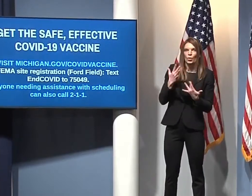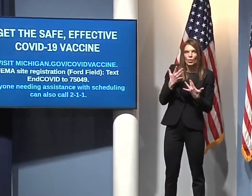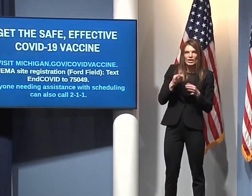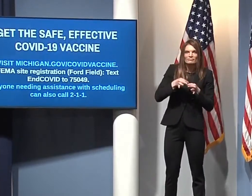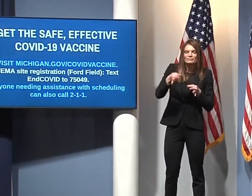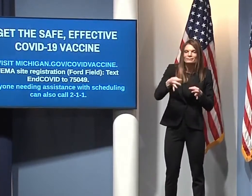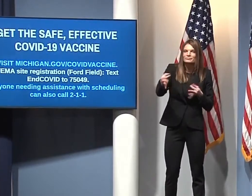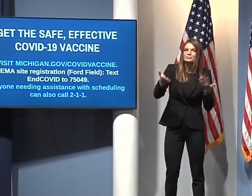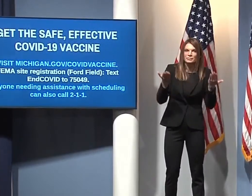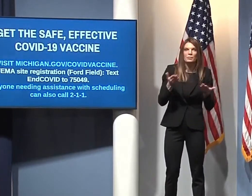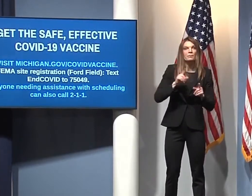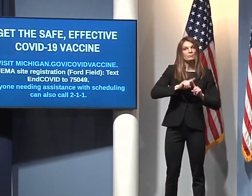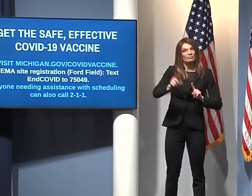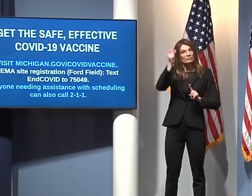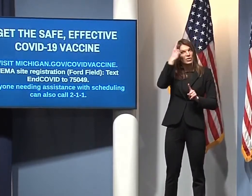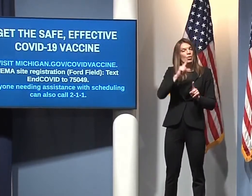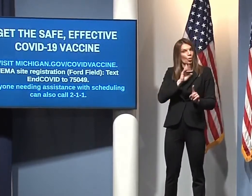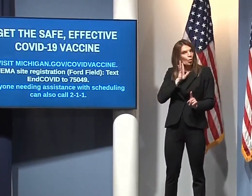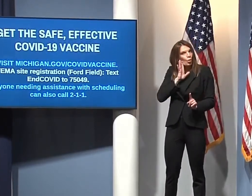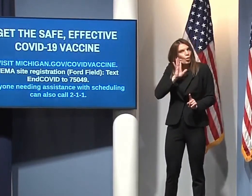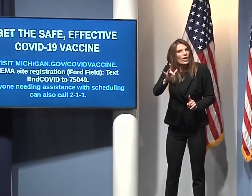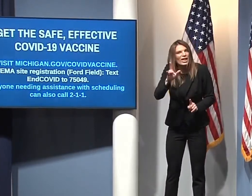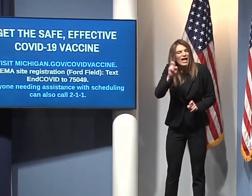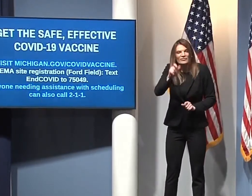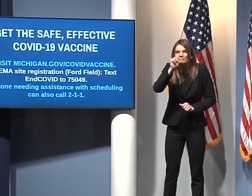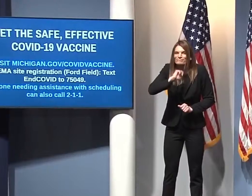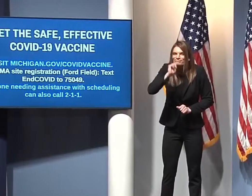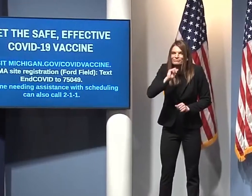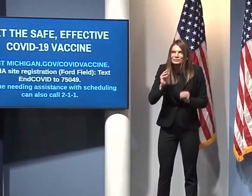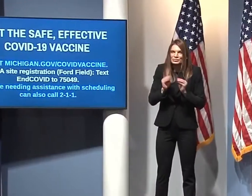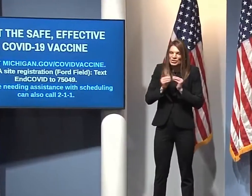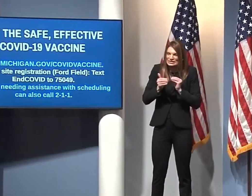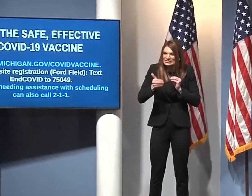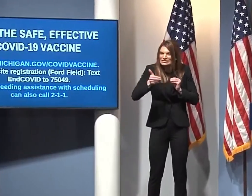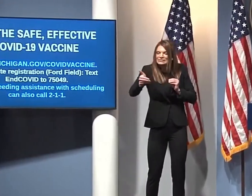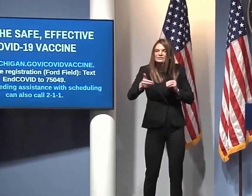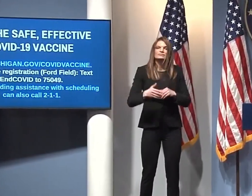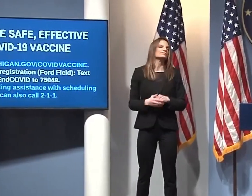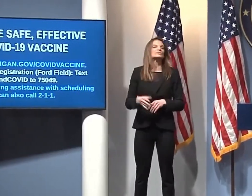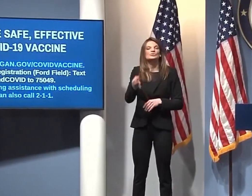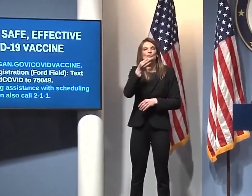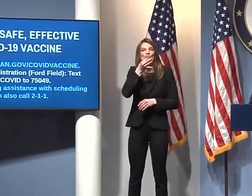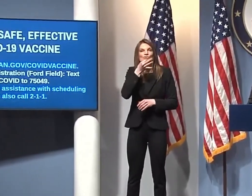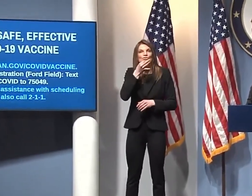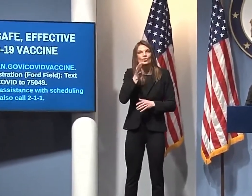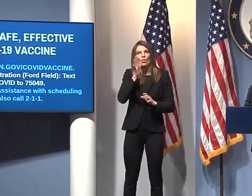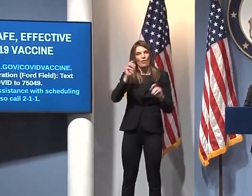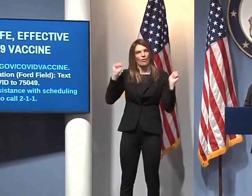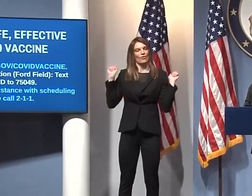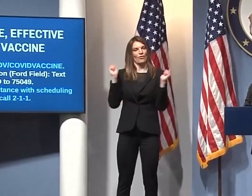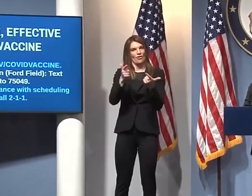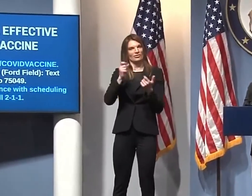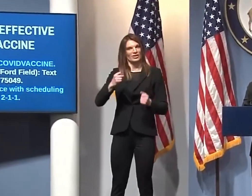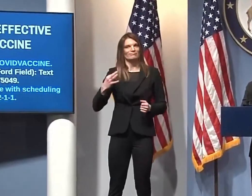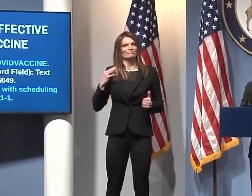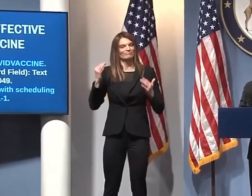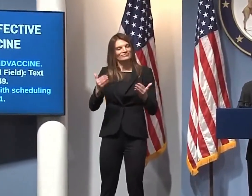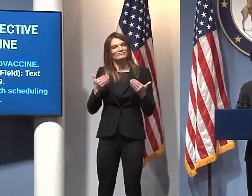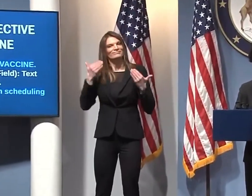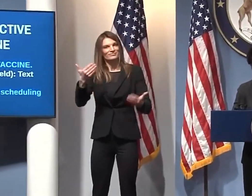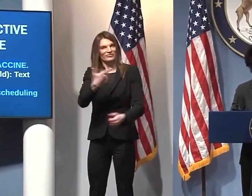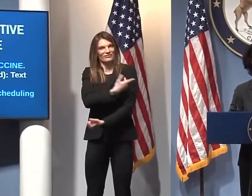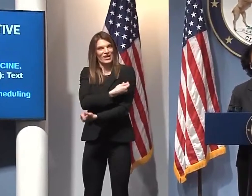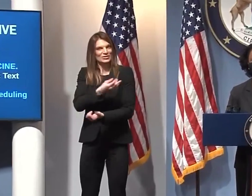vaccine will be able to get one. We are so close. Soon, all adults in Michigan will be eligible for the